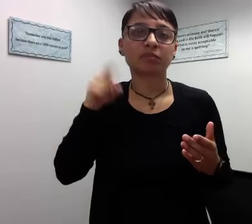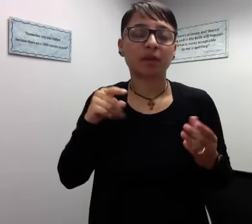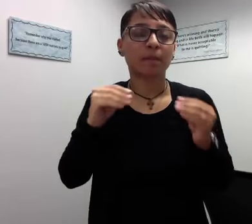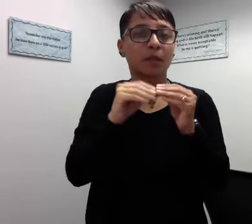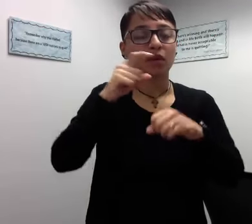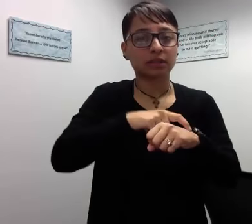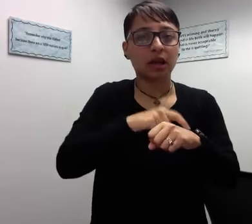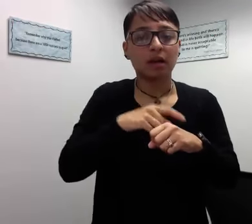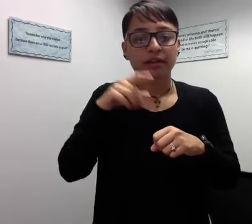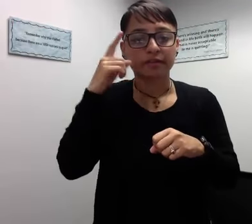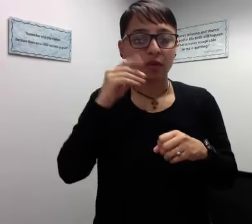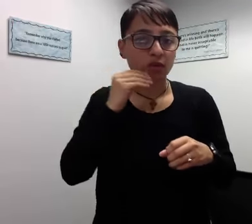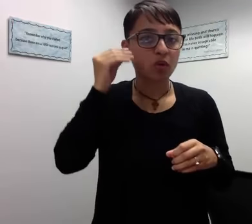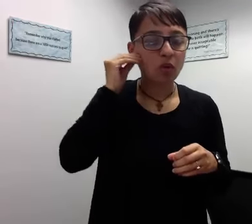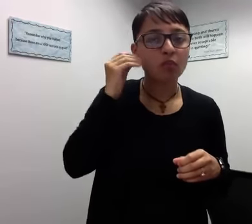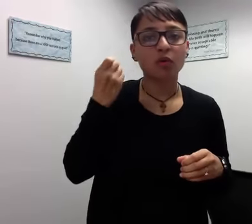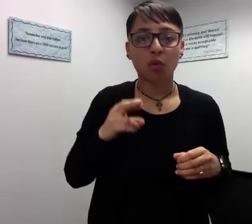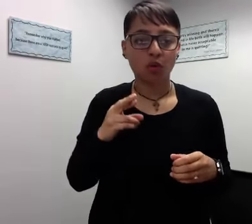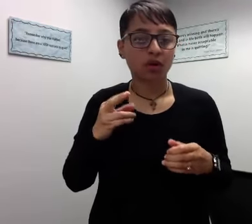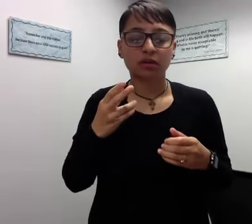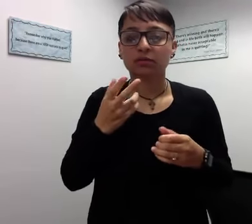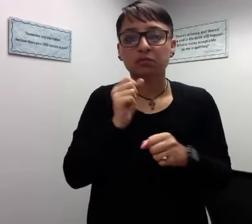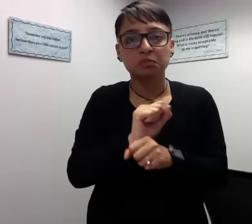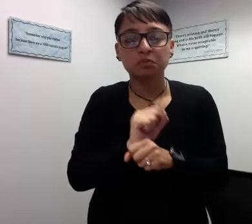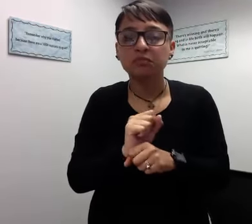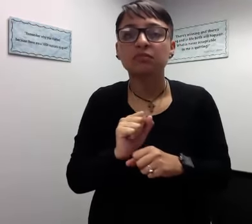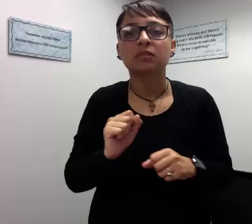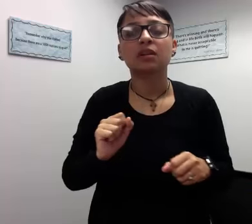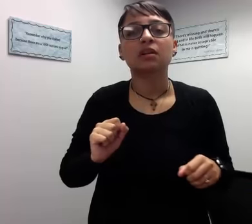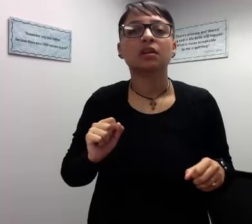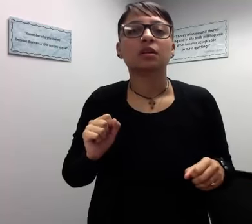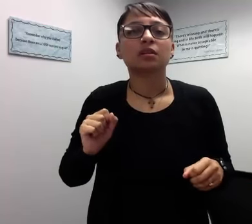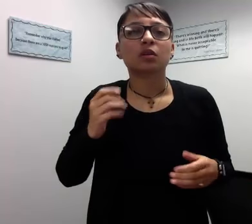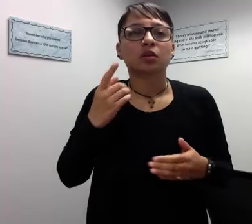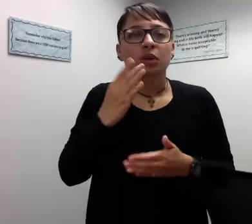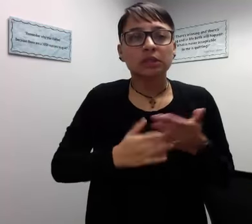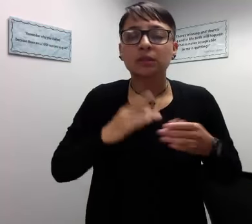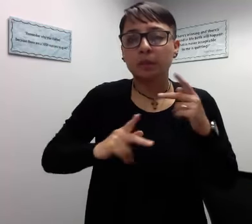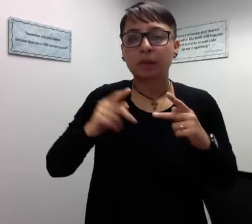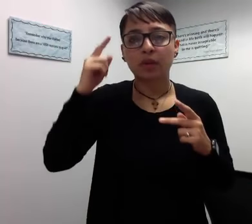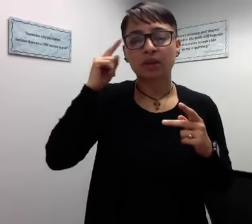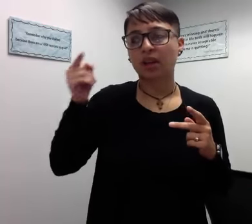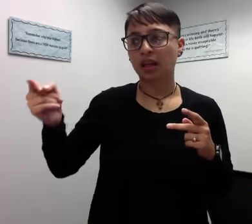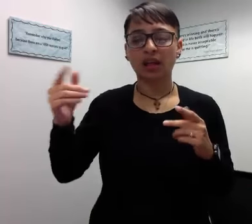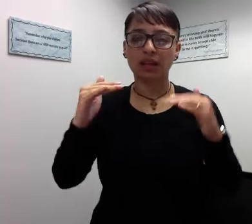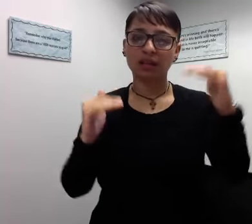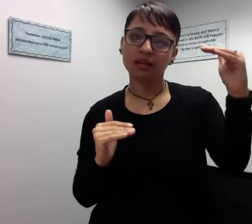done. So some people are concerned that a 504 plan isn't as good as an IEP. And